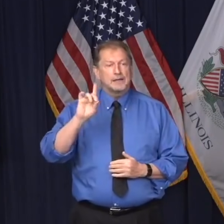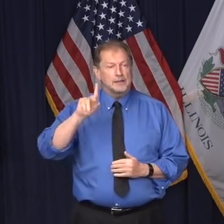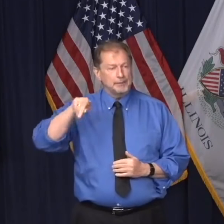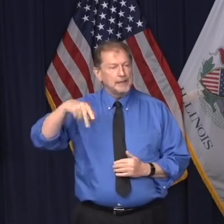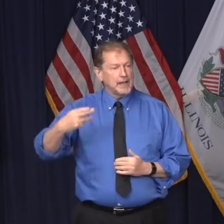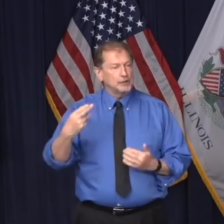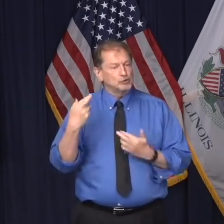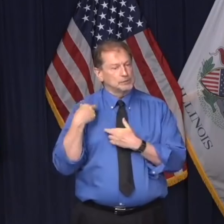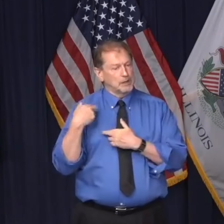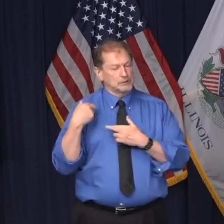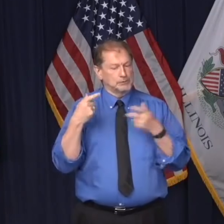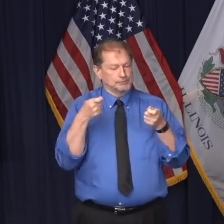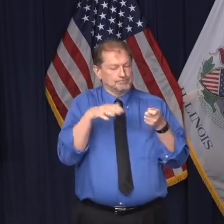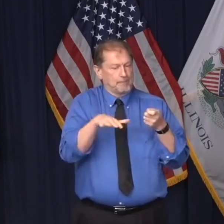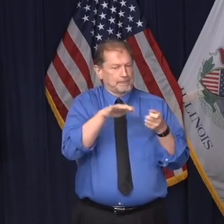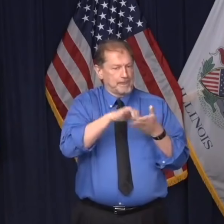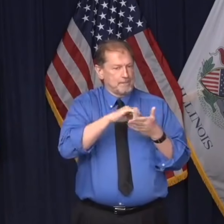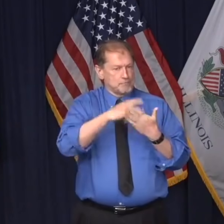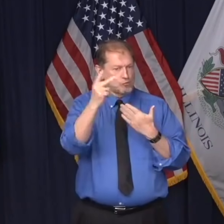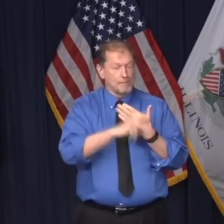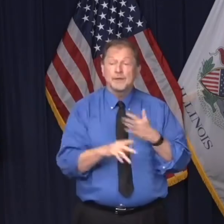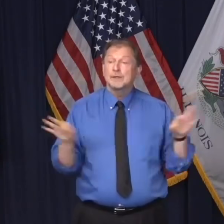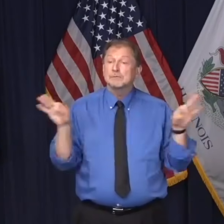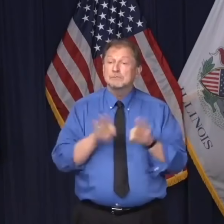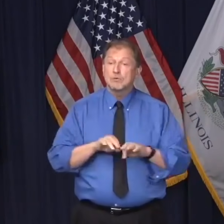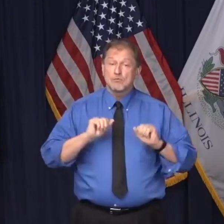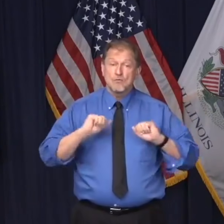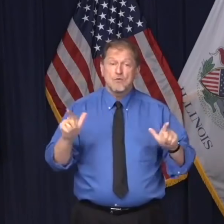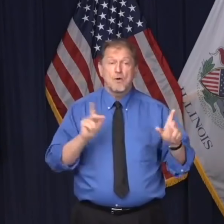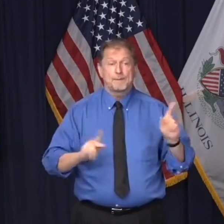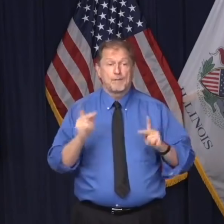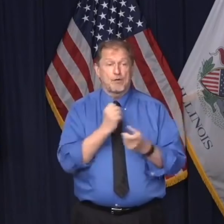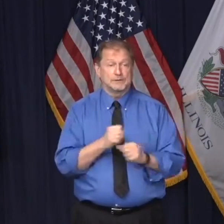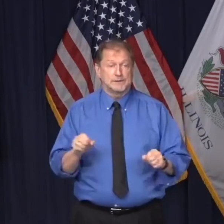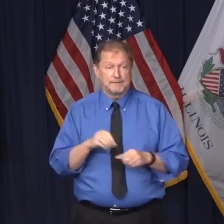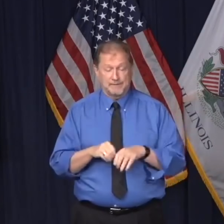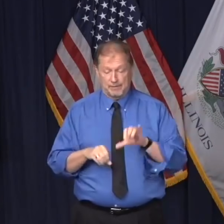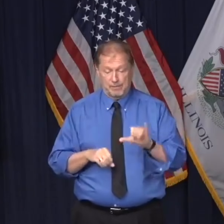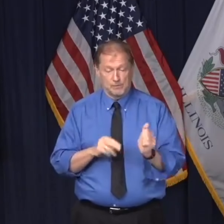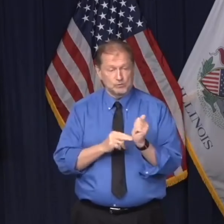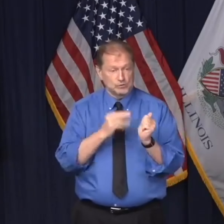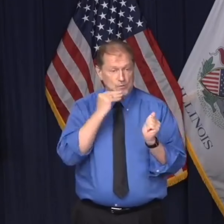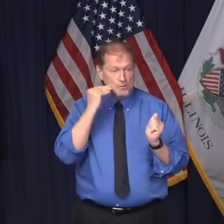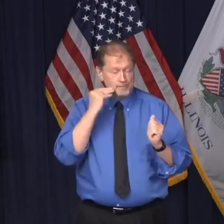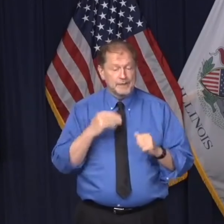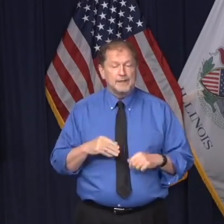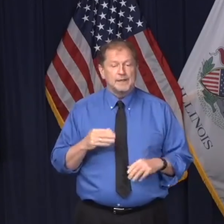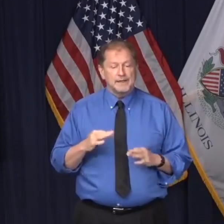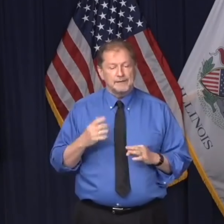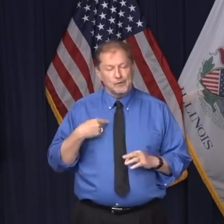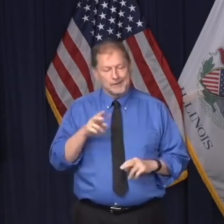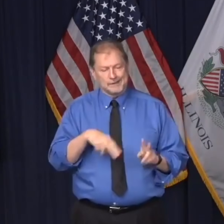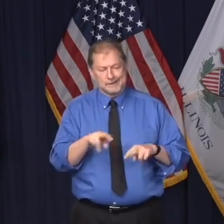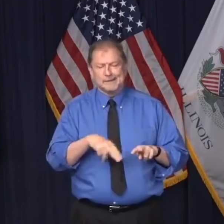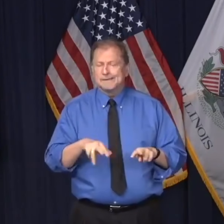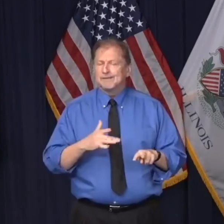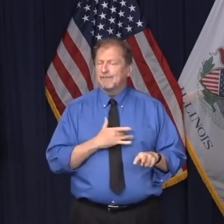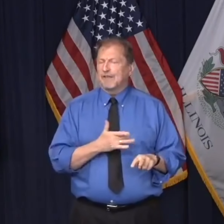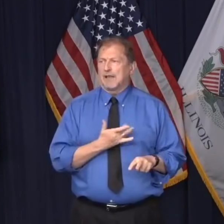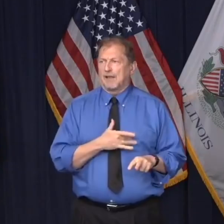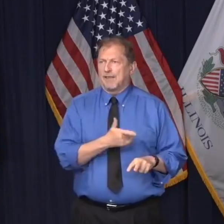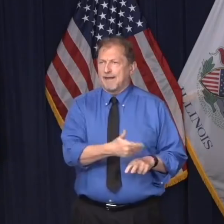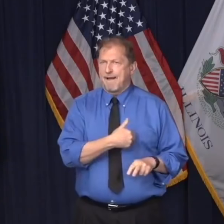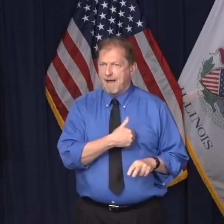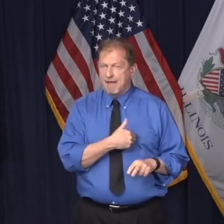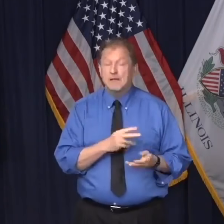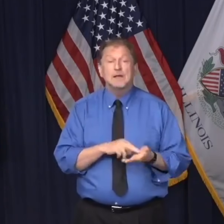But it is very important that we keep everybody safe in these facilities. And honestly, if you assume that they have COVID-19, you're going to give